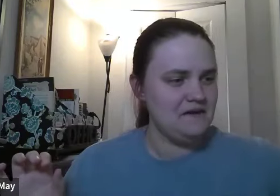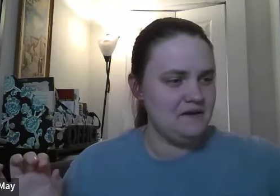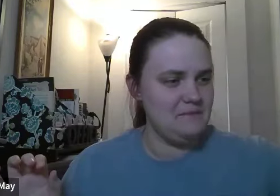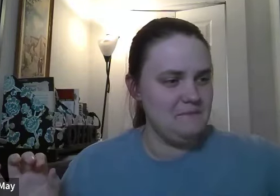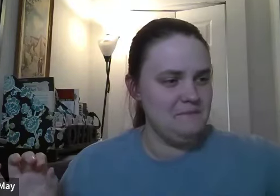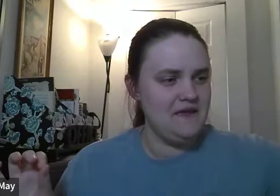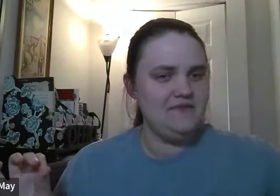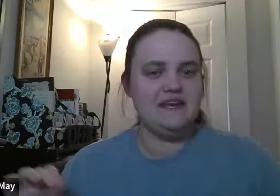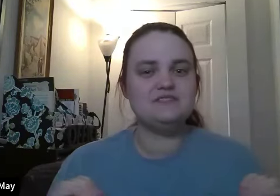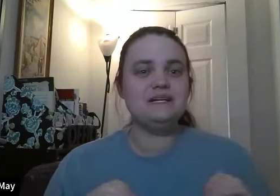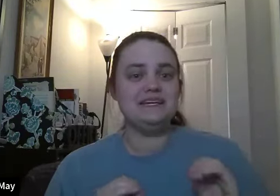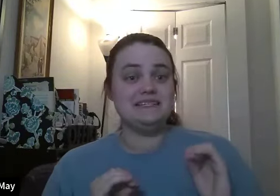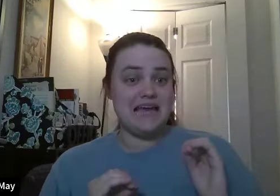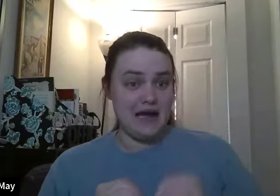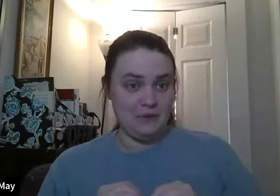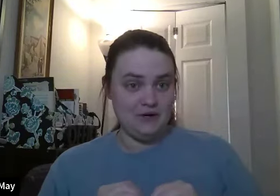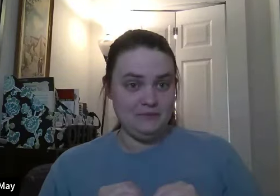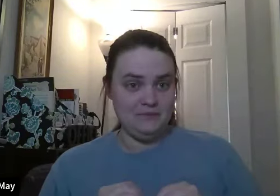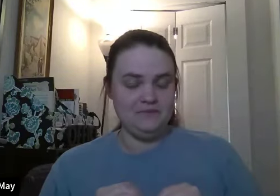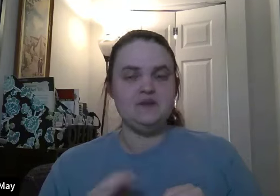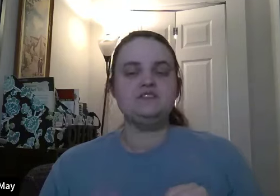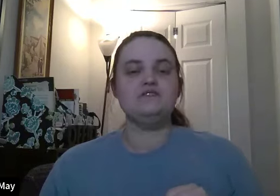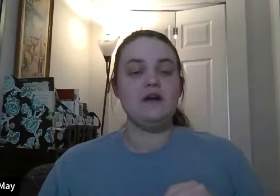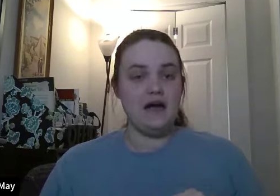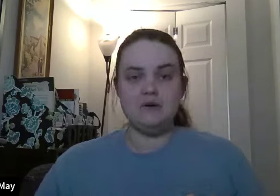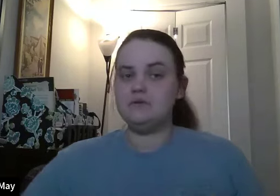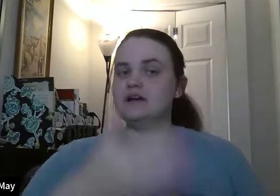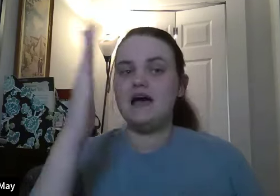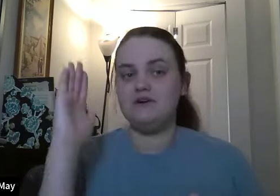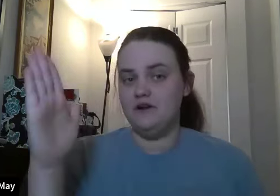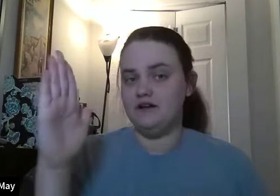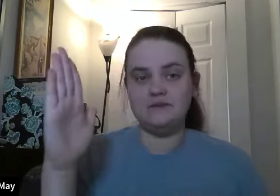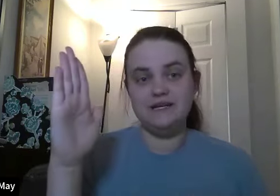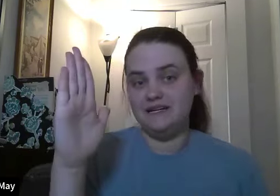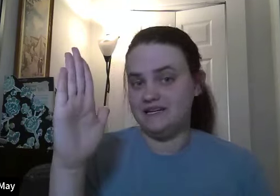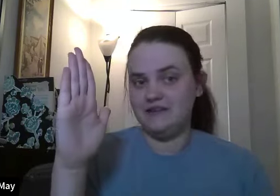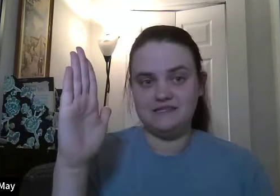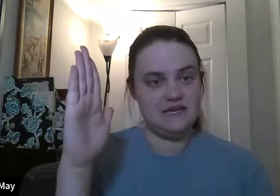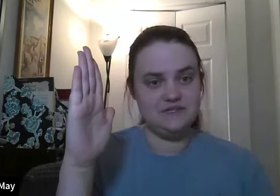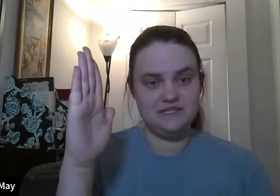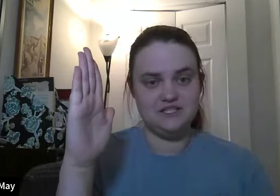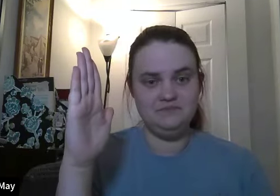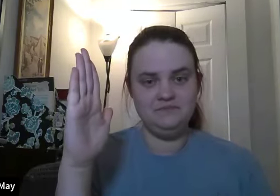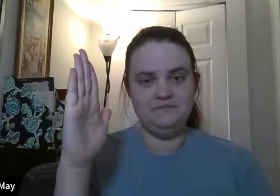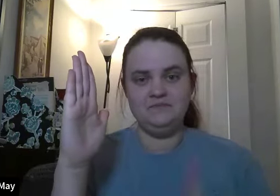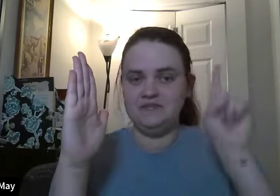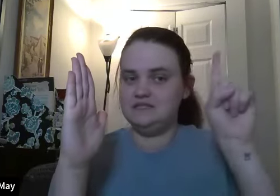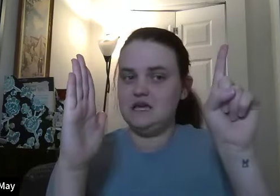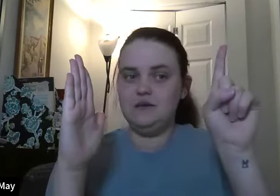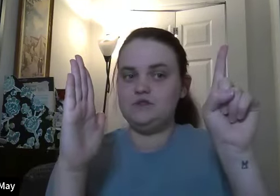Okay. The next one is hour. So for hour, we're going to have our non-dominant again, that same position, same with the